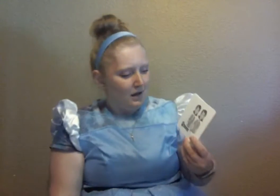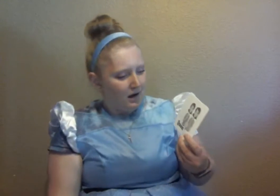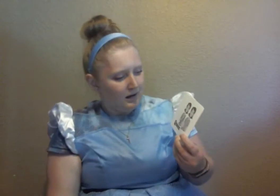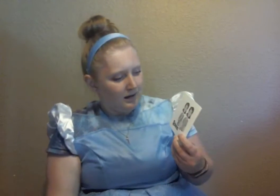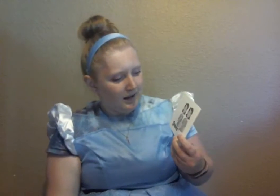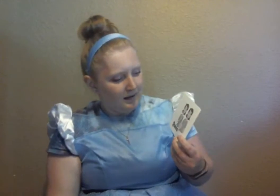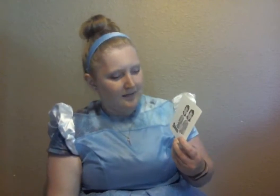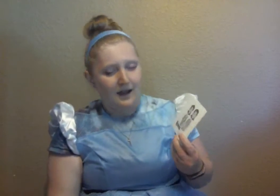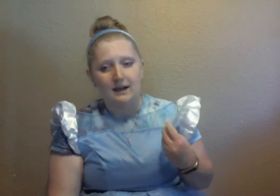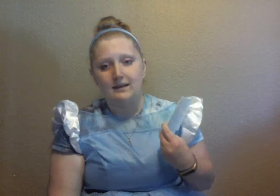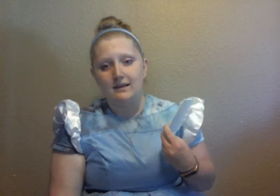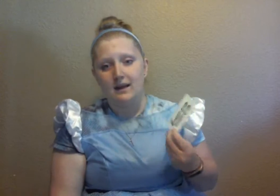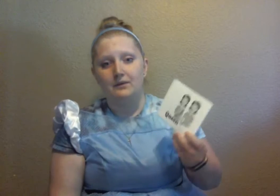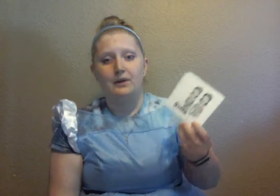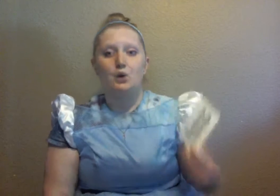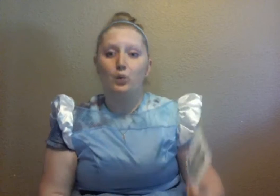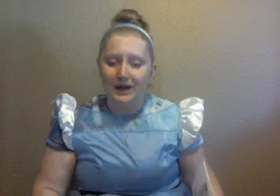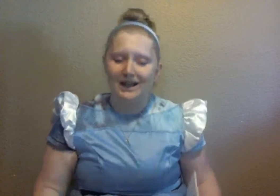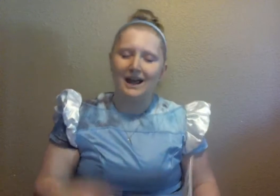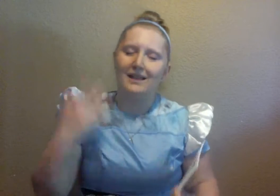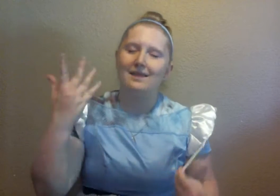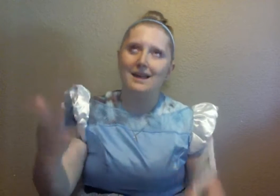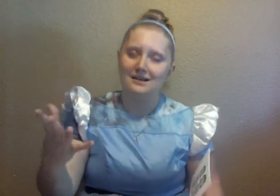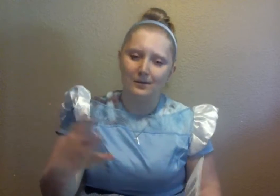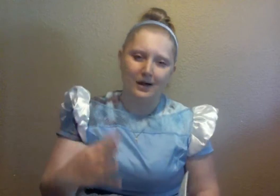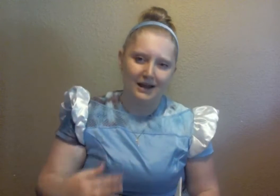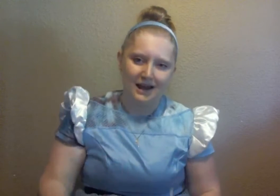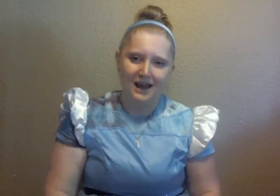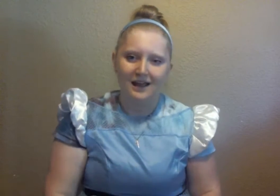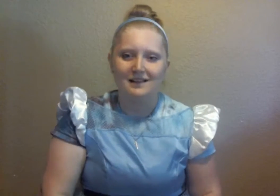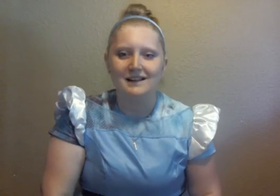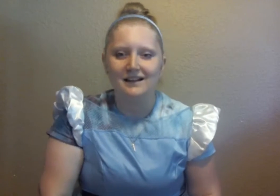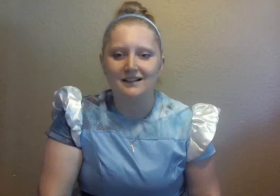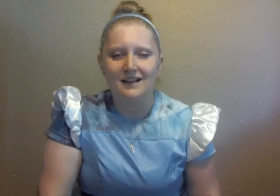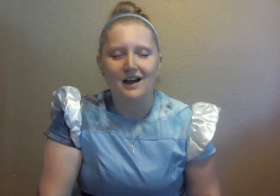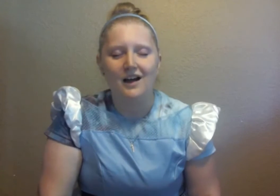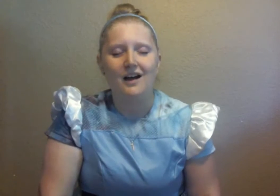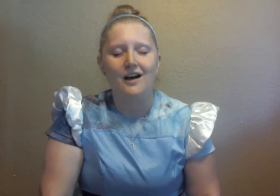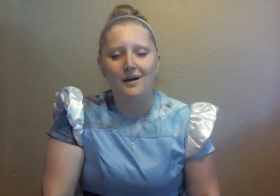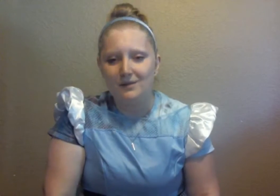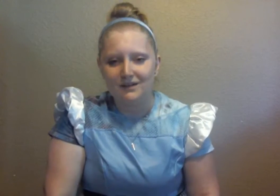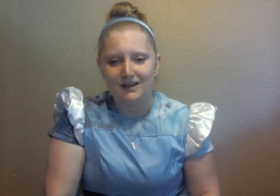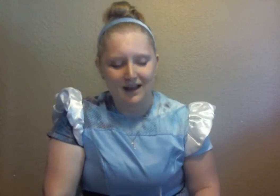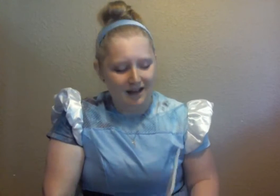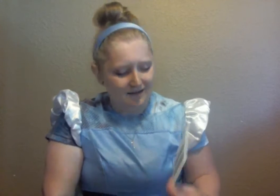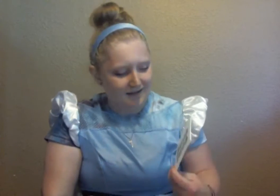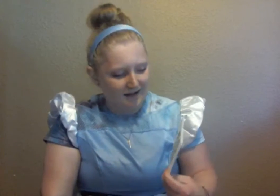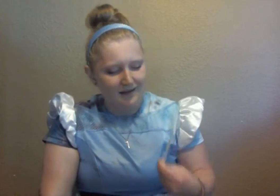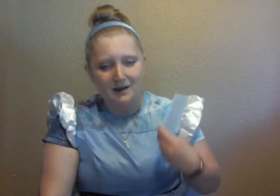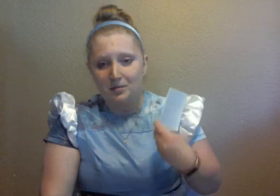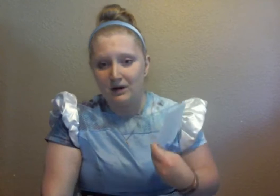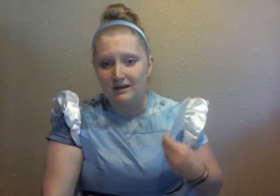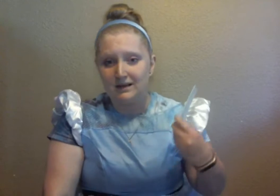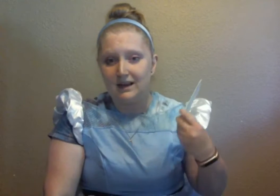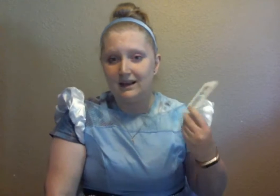Our next sign is the sign for queen, and this one looks almost exactly like prince and